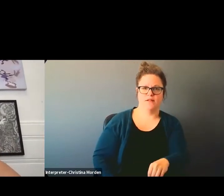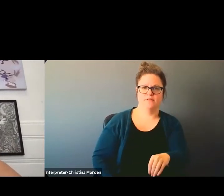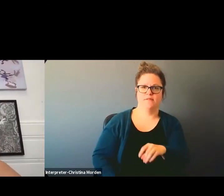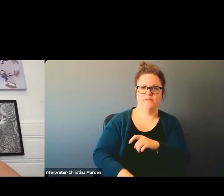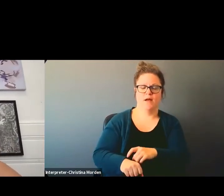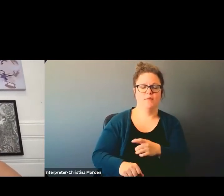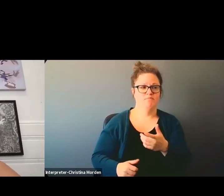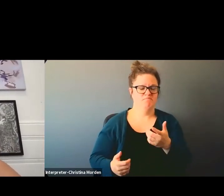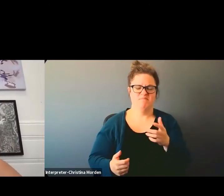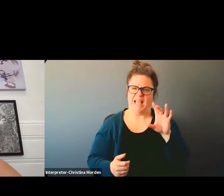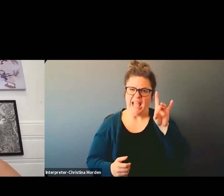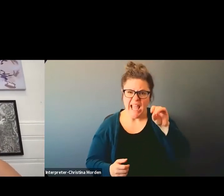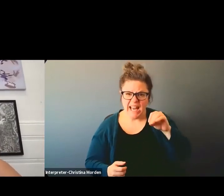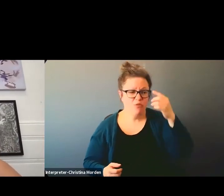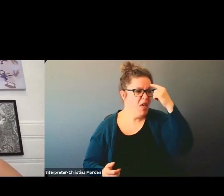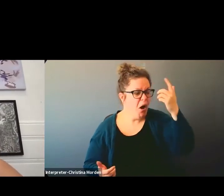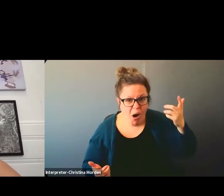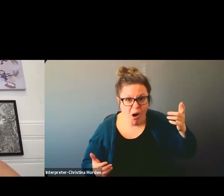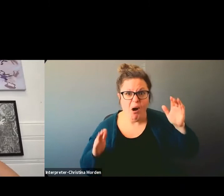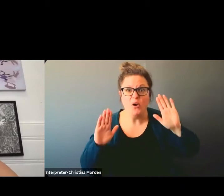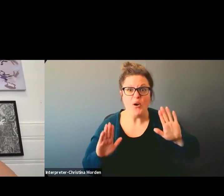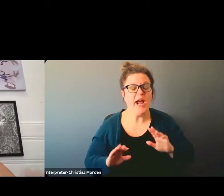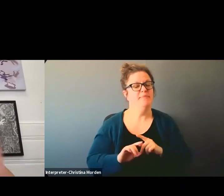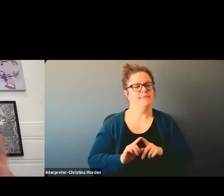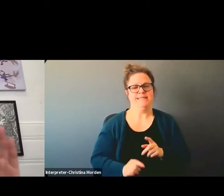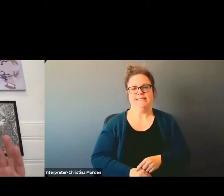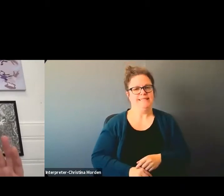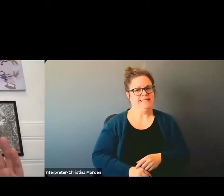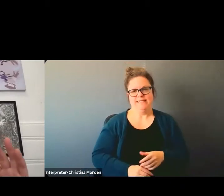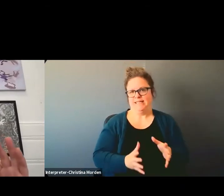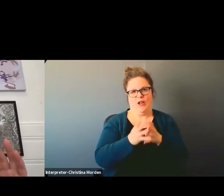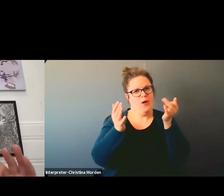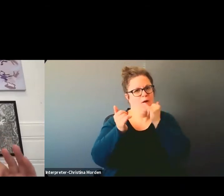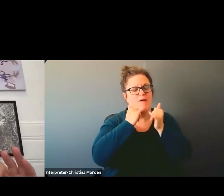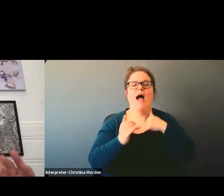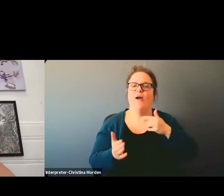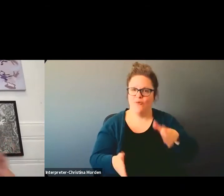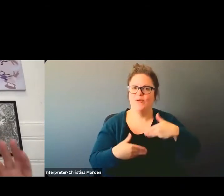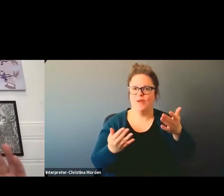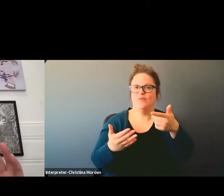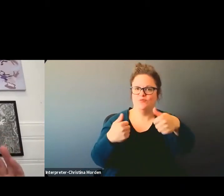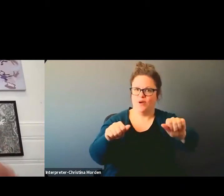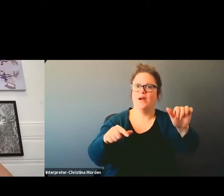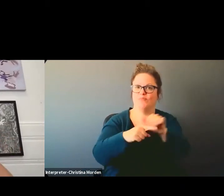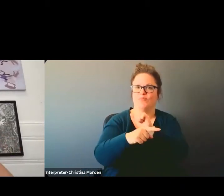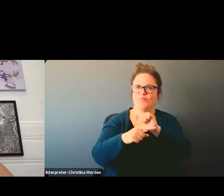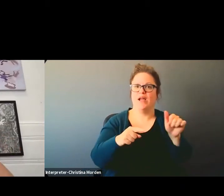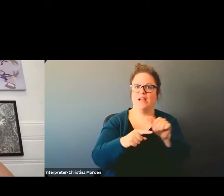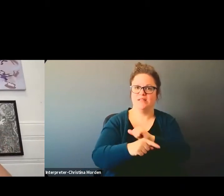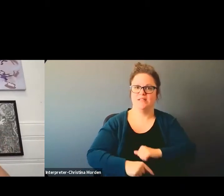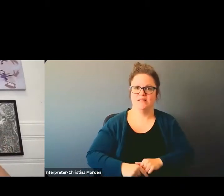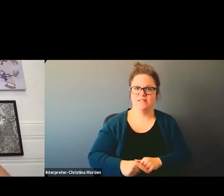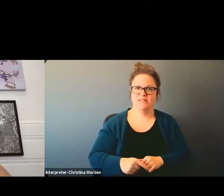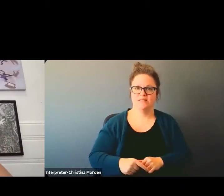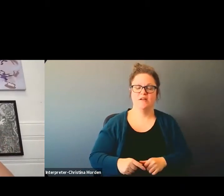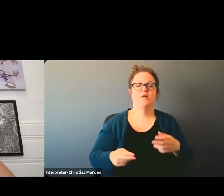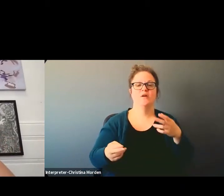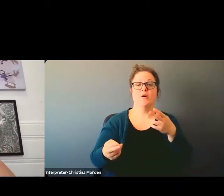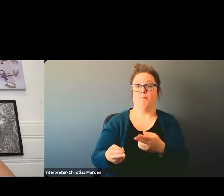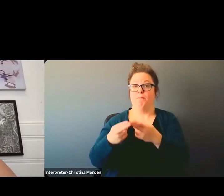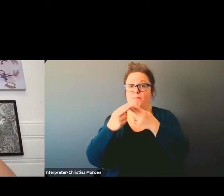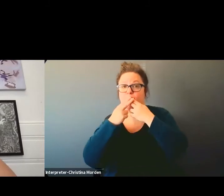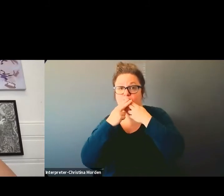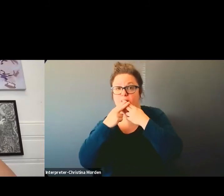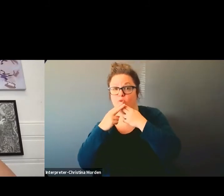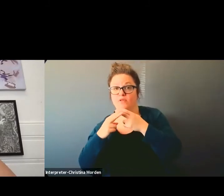I really recommend you trying them and practicing it. Put on the transcripts or the closed captioning and mute the sound